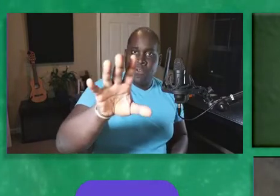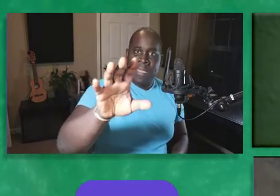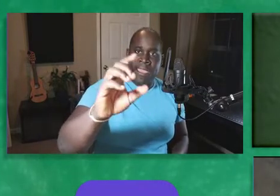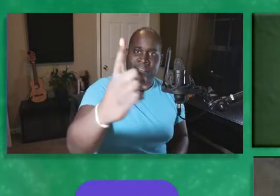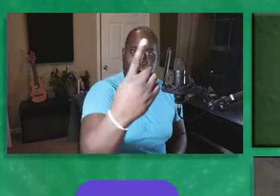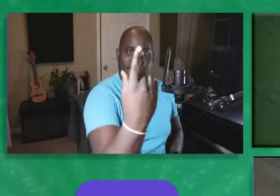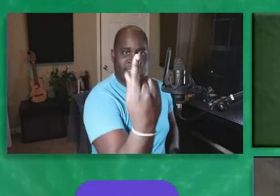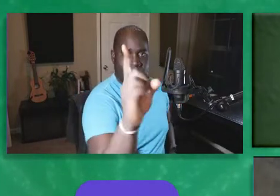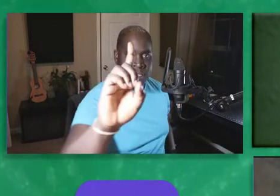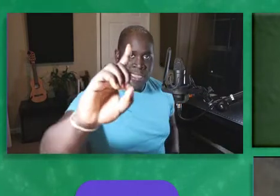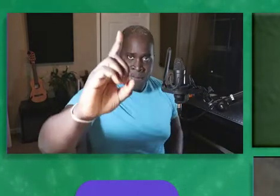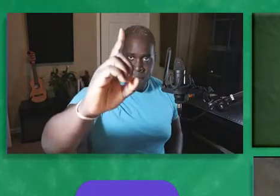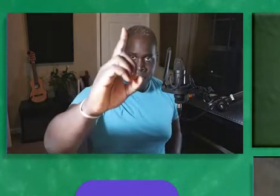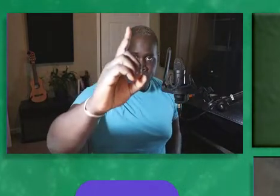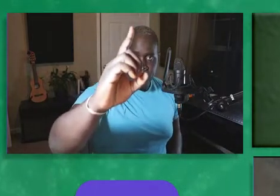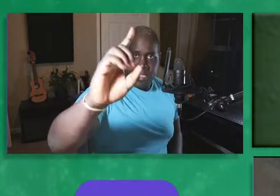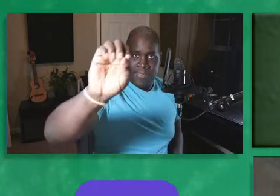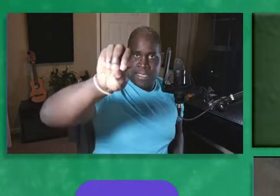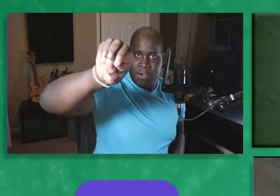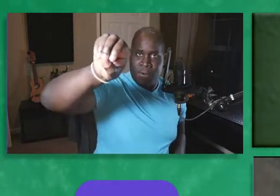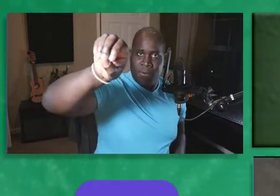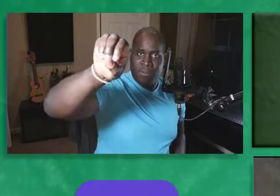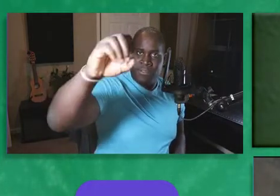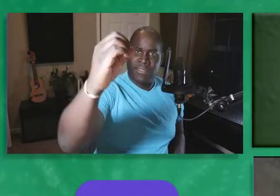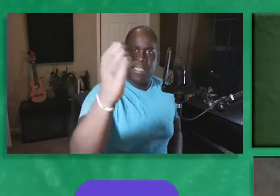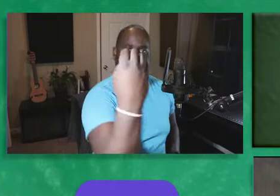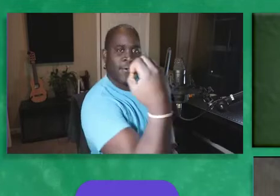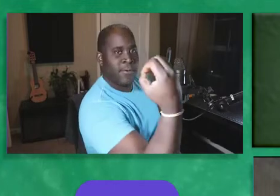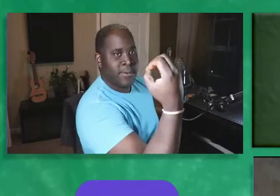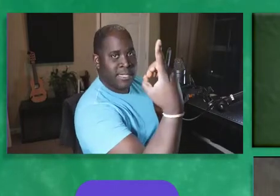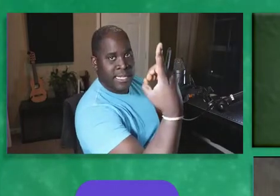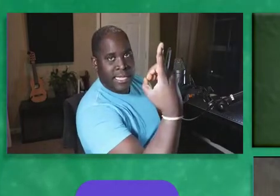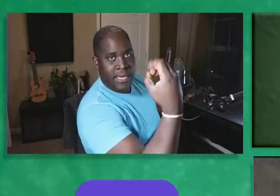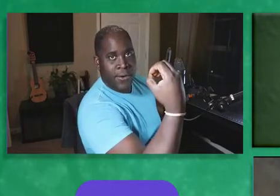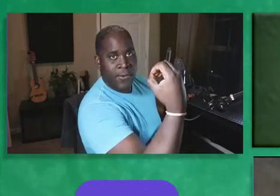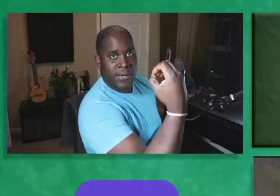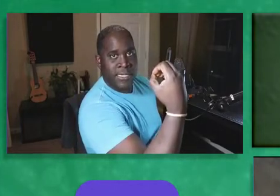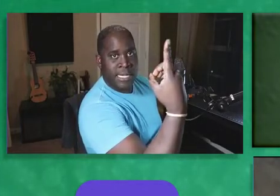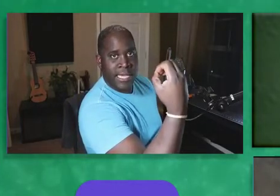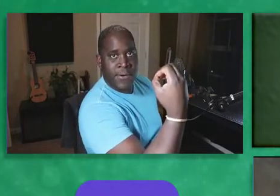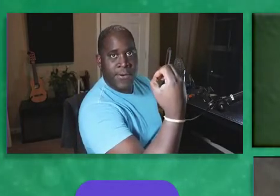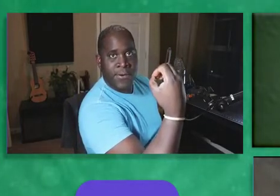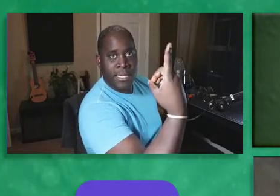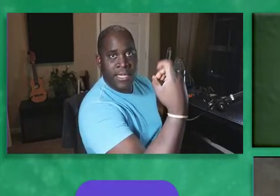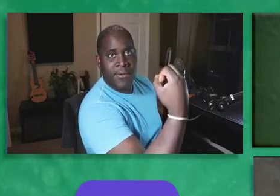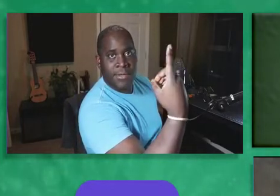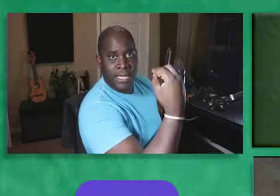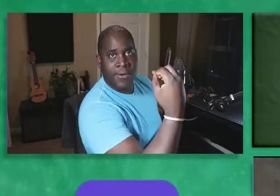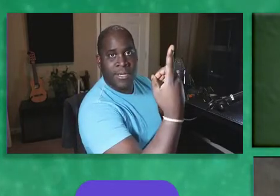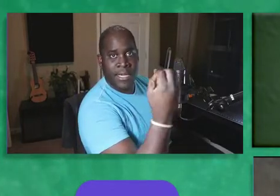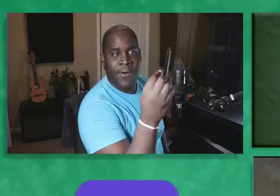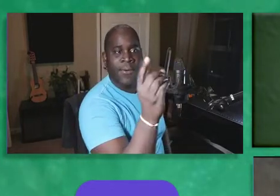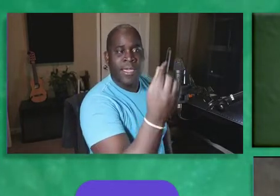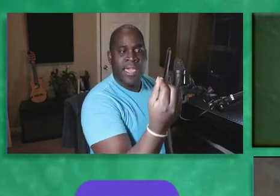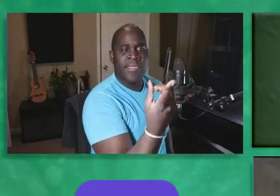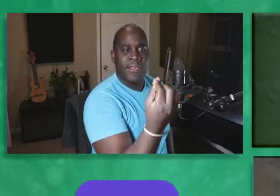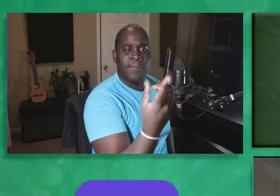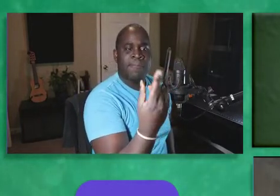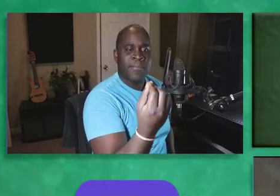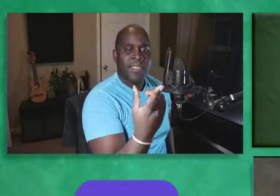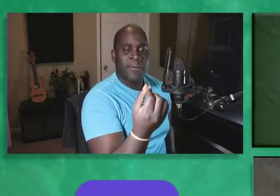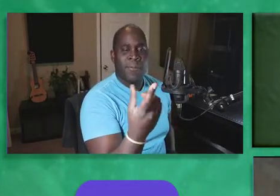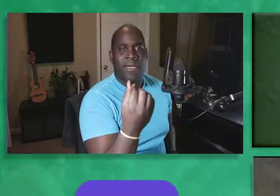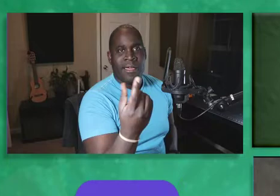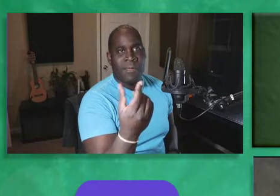What I'm doing with my hands is the D and the O, like so. D-O, D-O, D-O, D-O, D-O. And